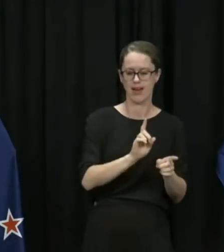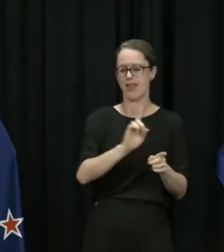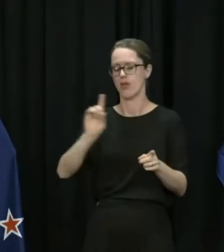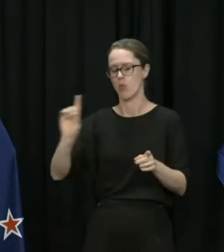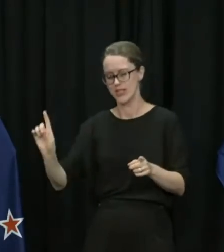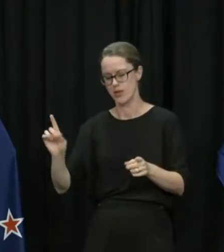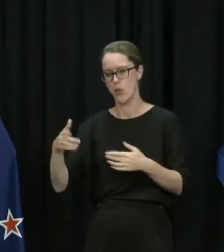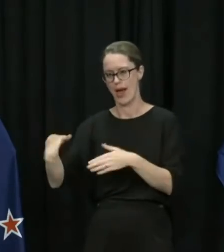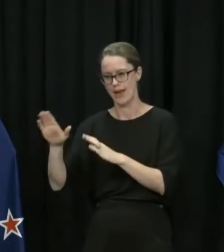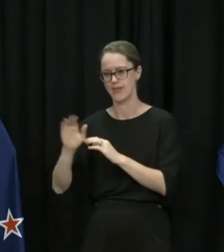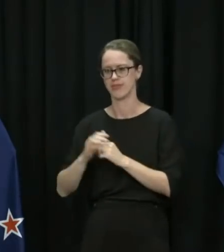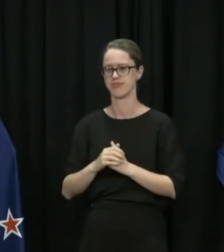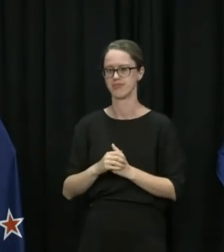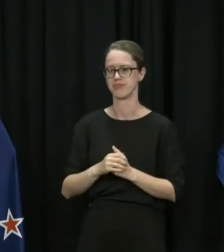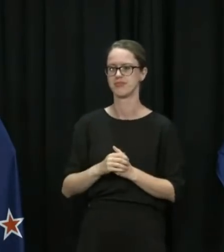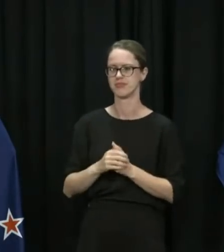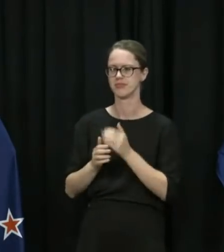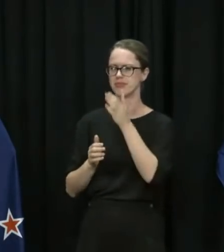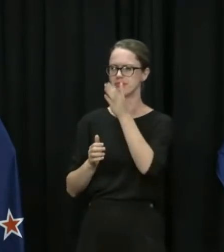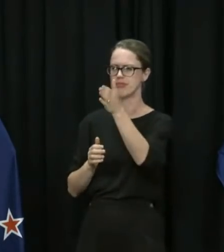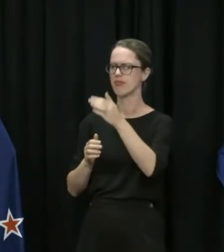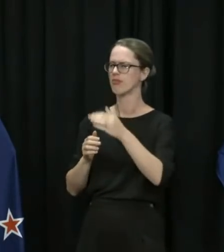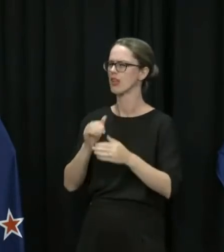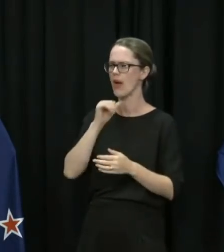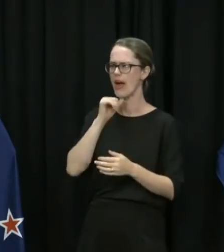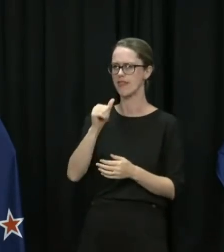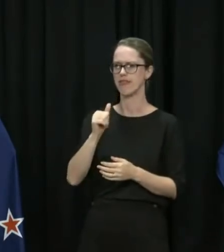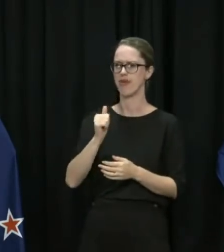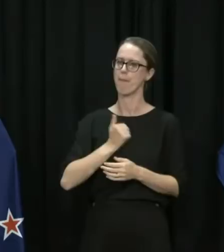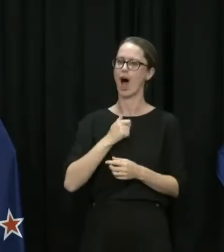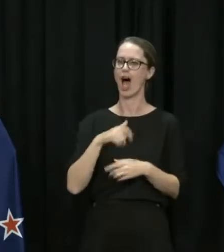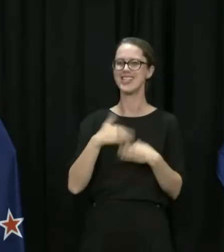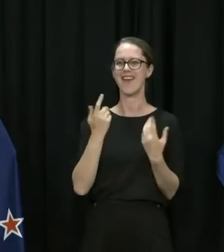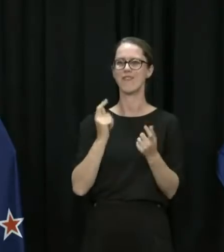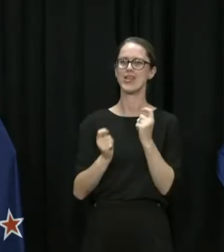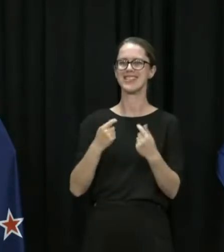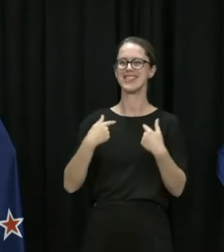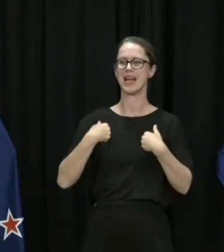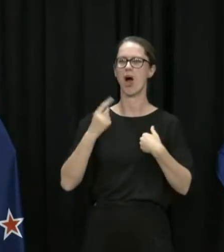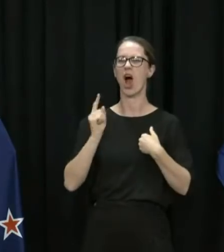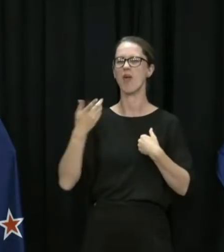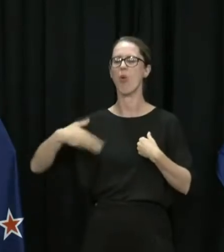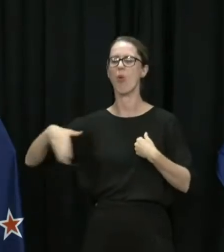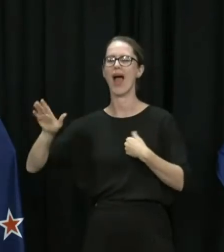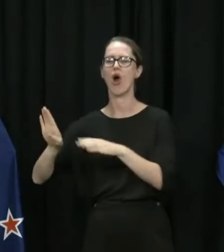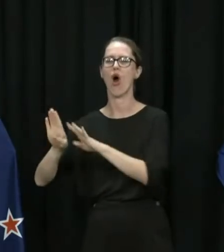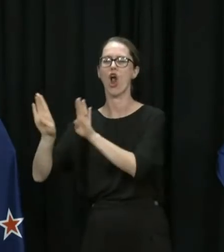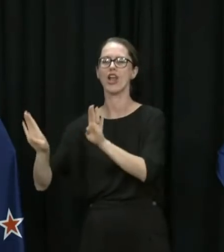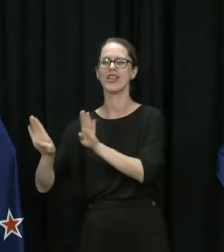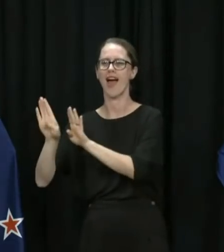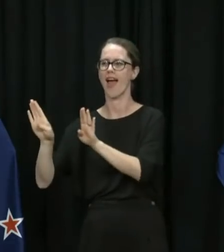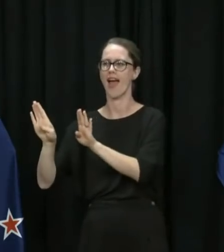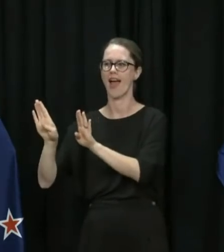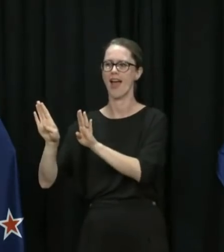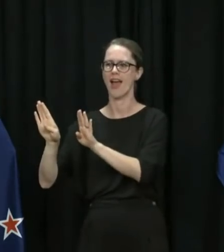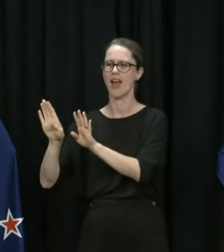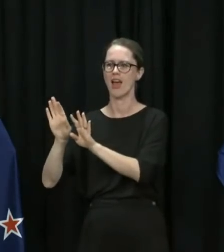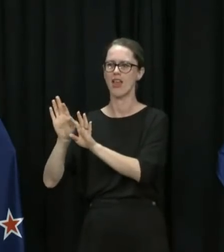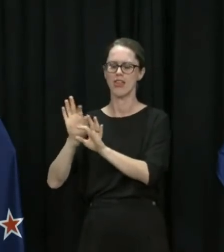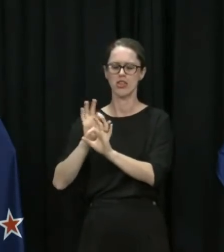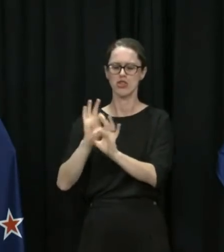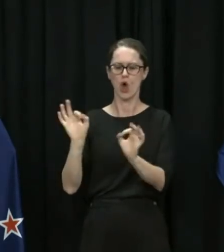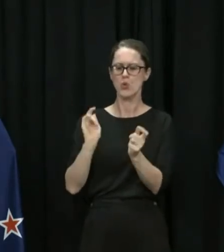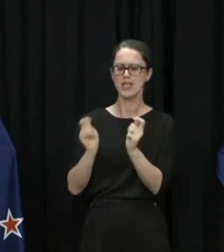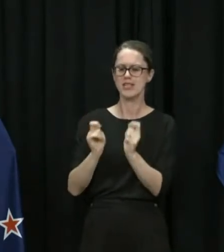5th. So you're saying that if you're away on annual leave, there's no pre-departure testing? I'm not saying